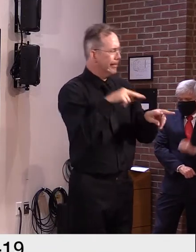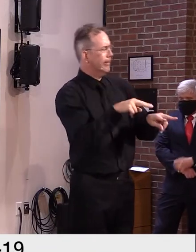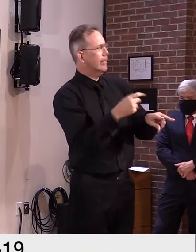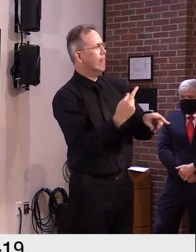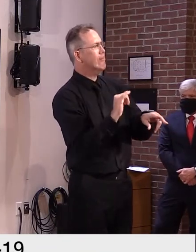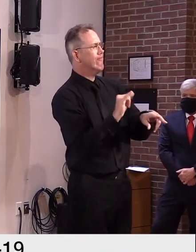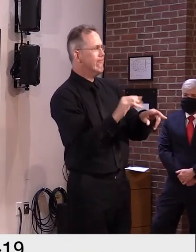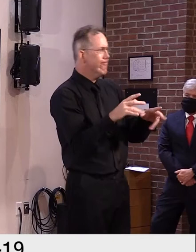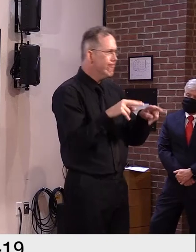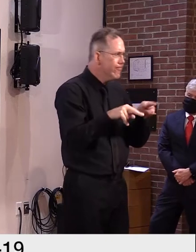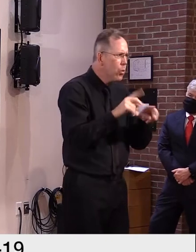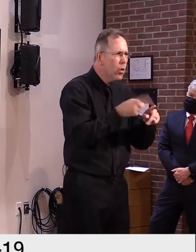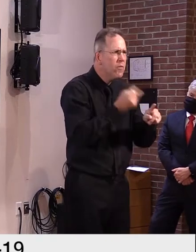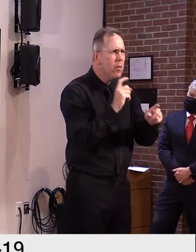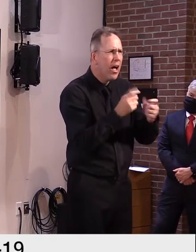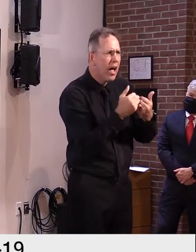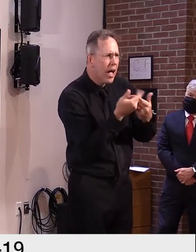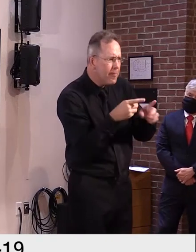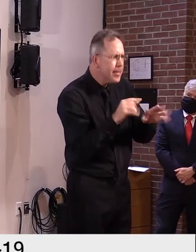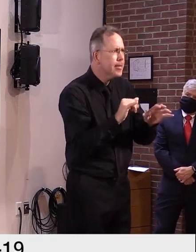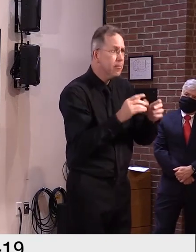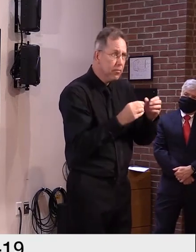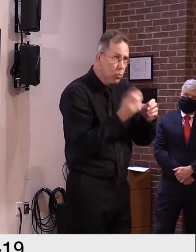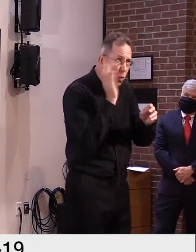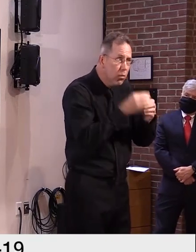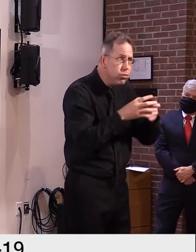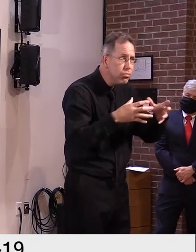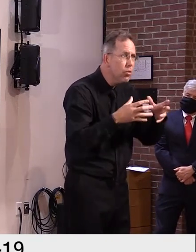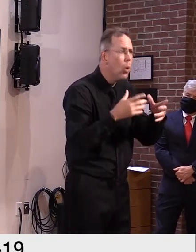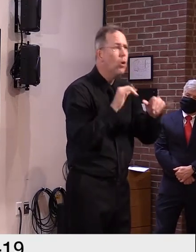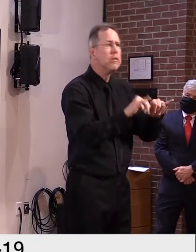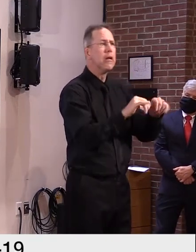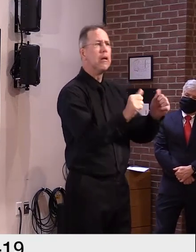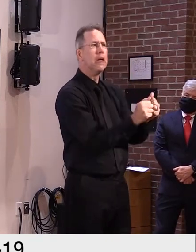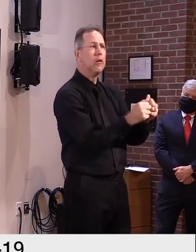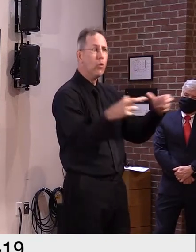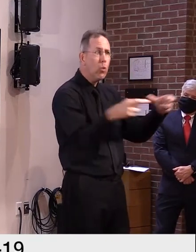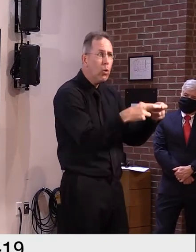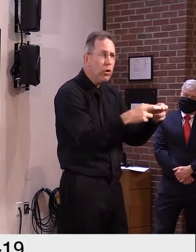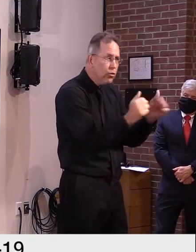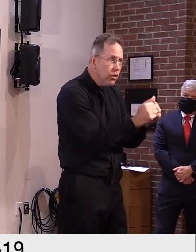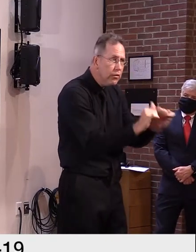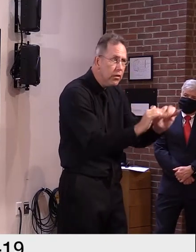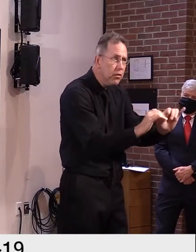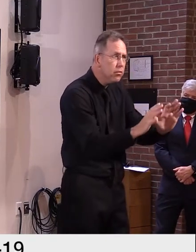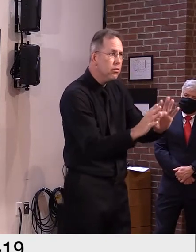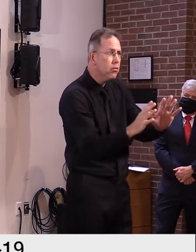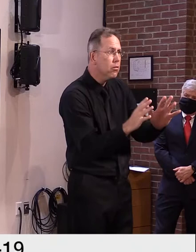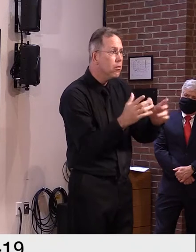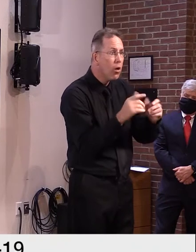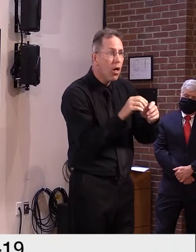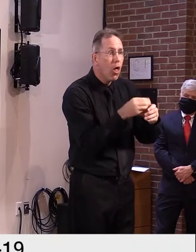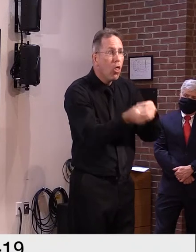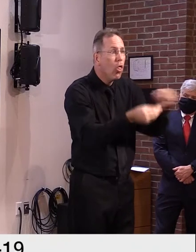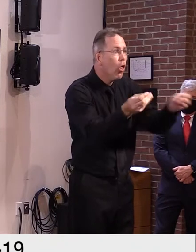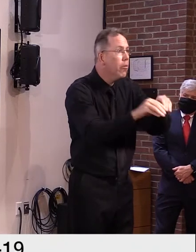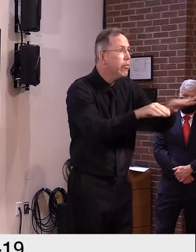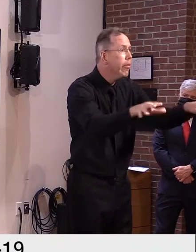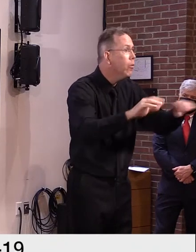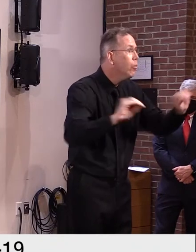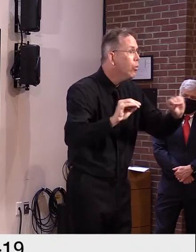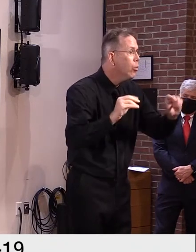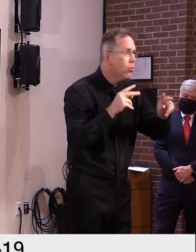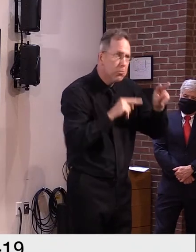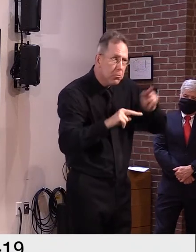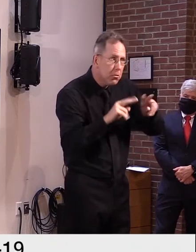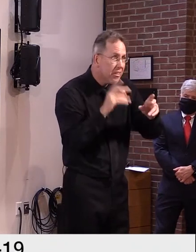from. You know, is it concentrated in one area? Do we have a problem that needs to be rectified? And we